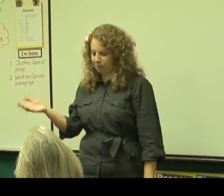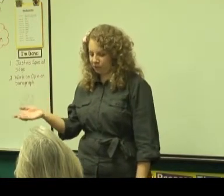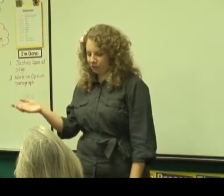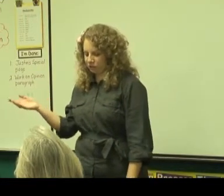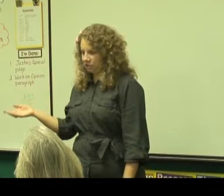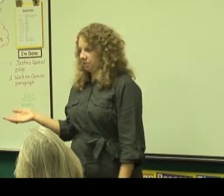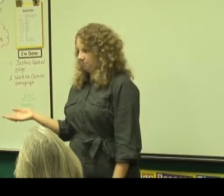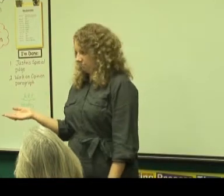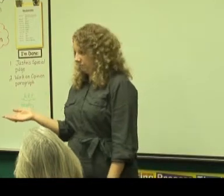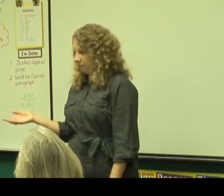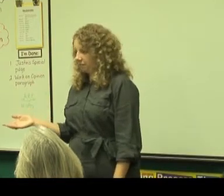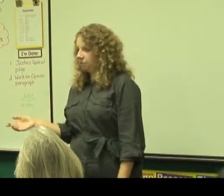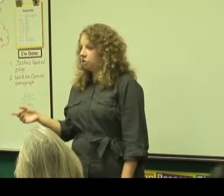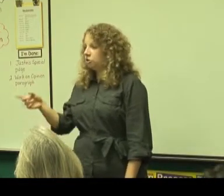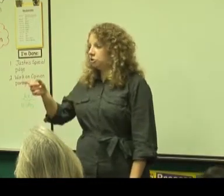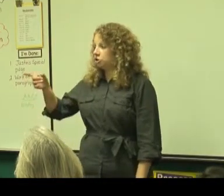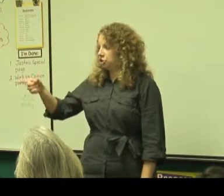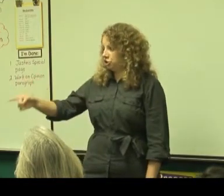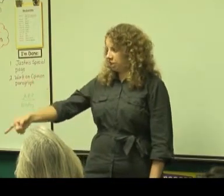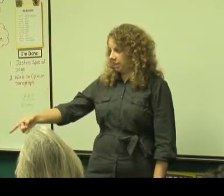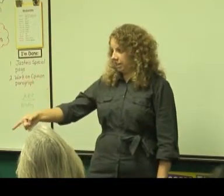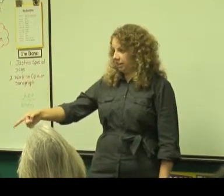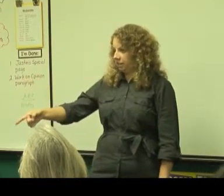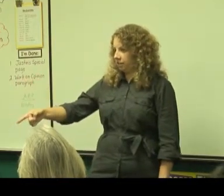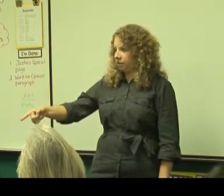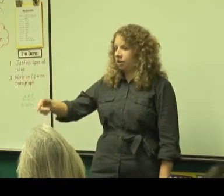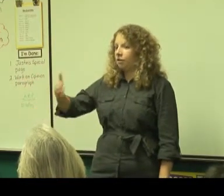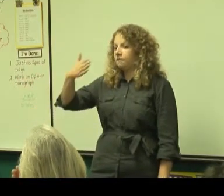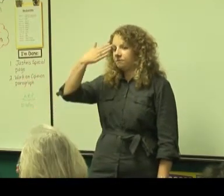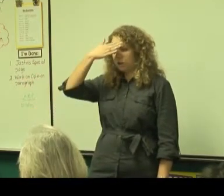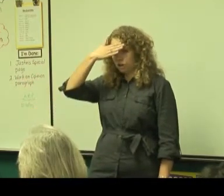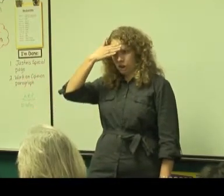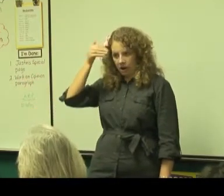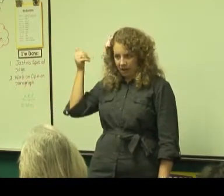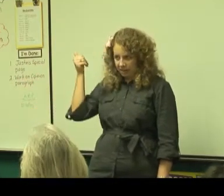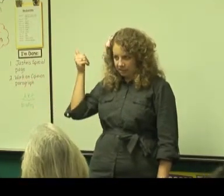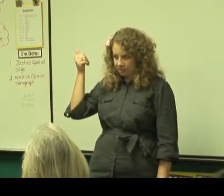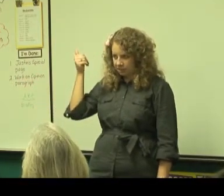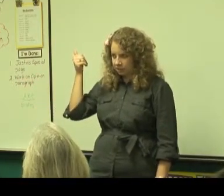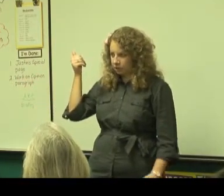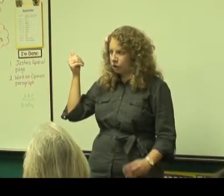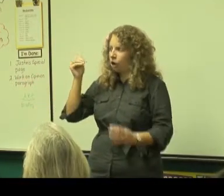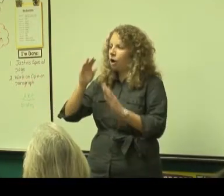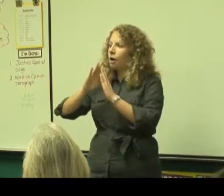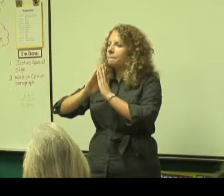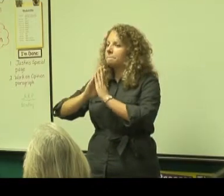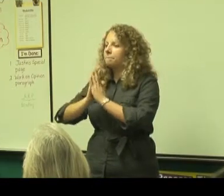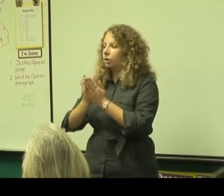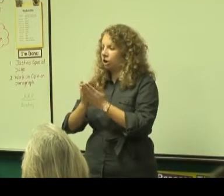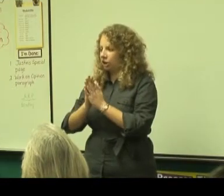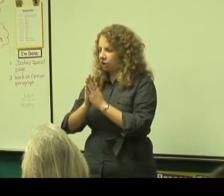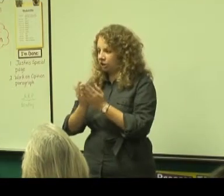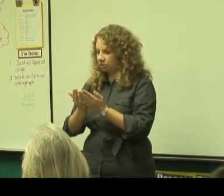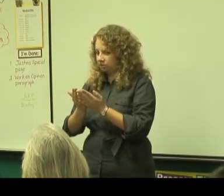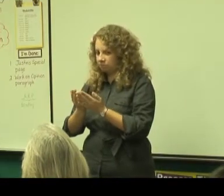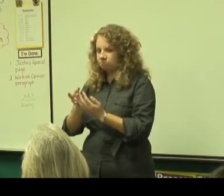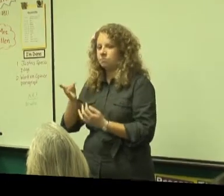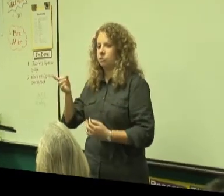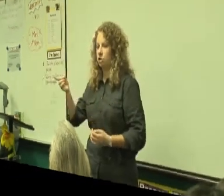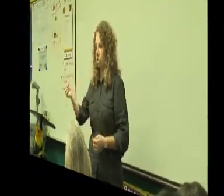book, she. Okay. She forgot book. Okay, so